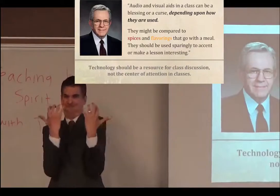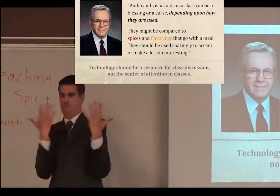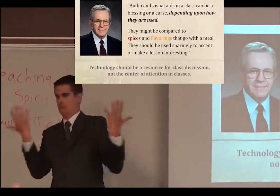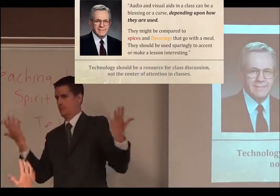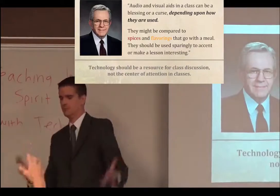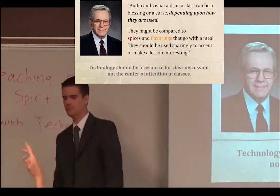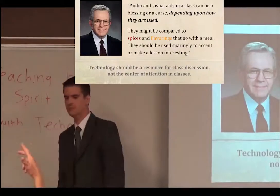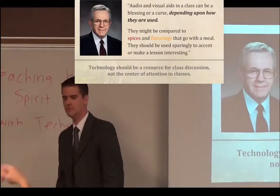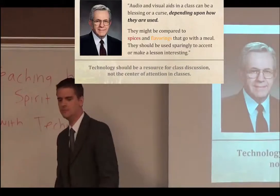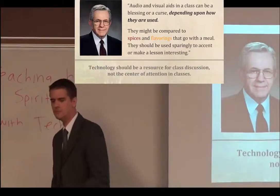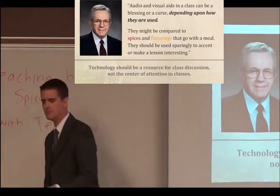This room is getting